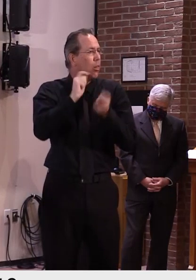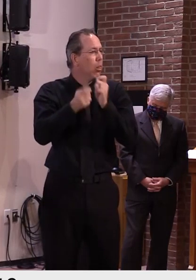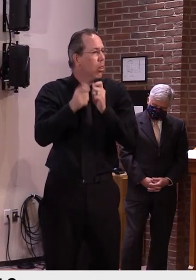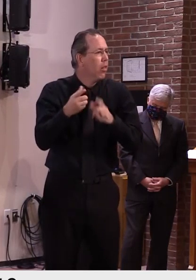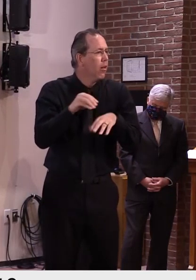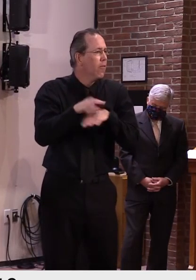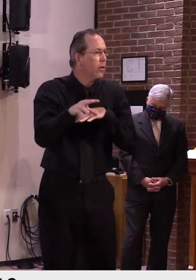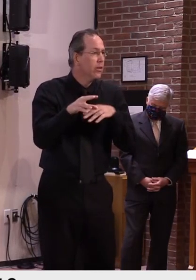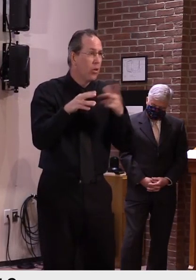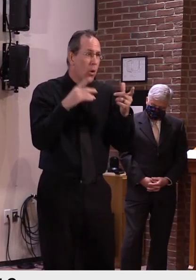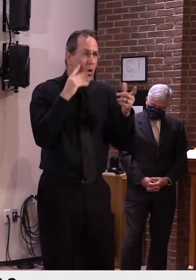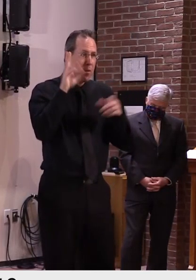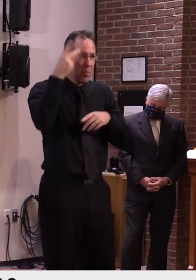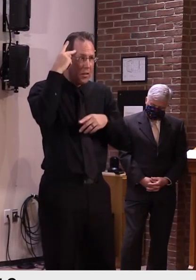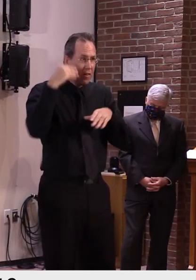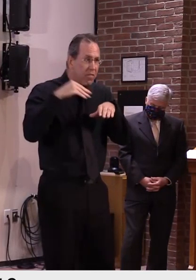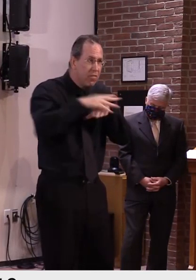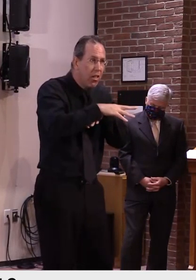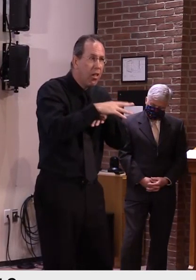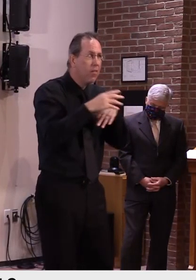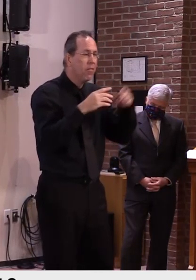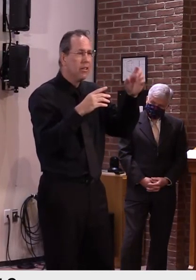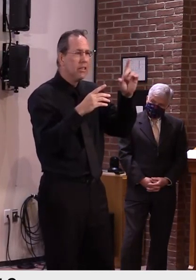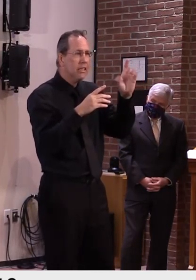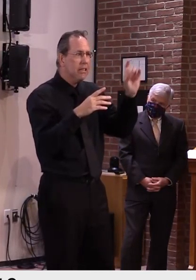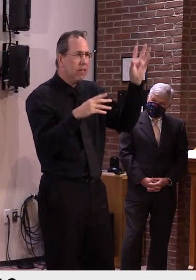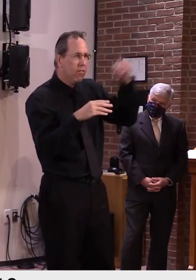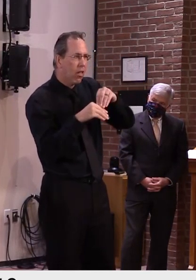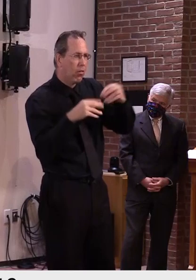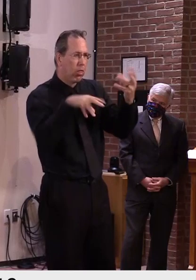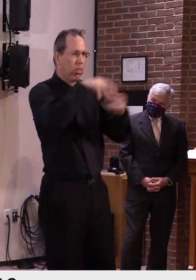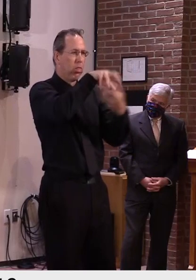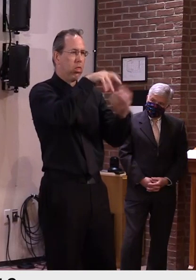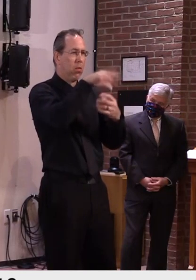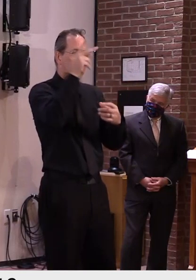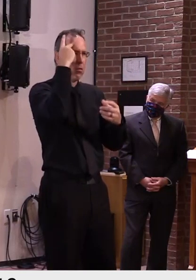in case of such an unfortunate eventuality?